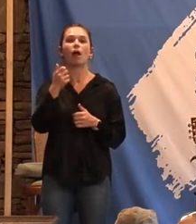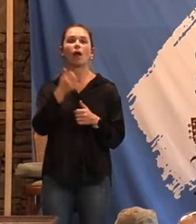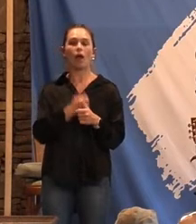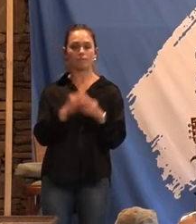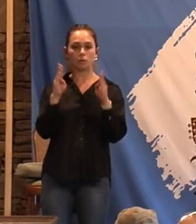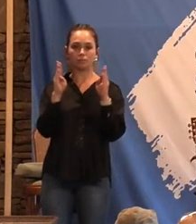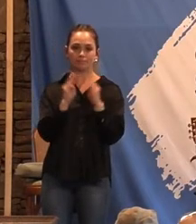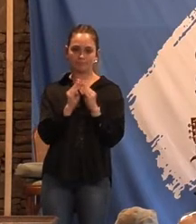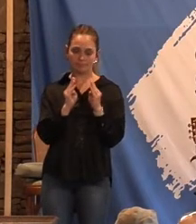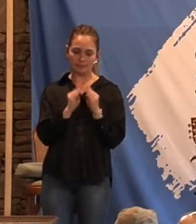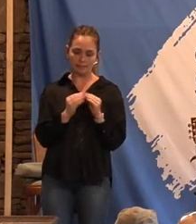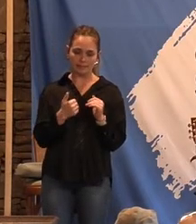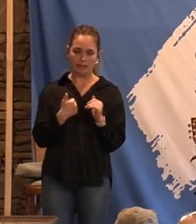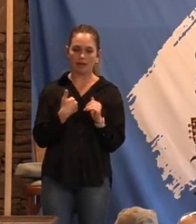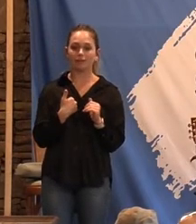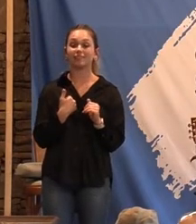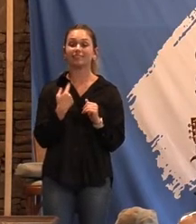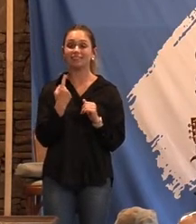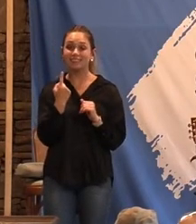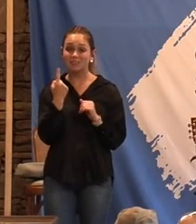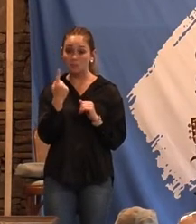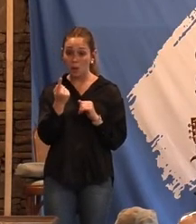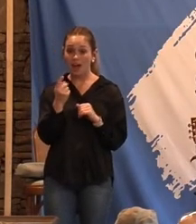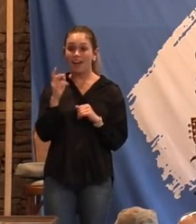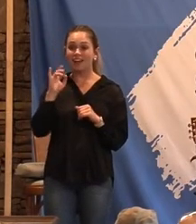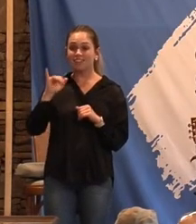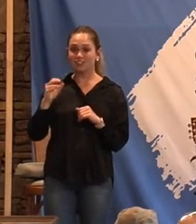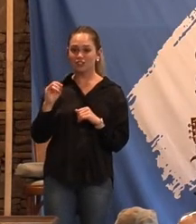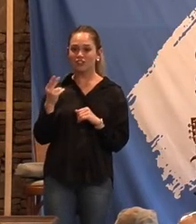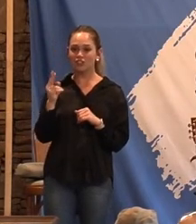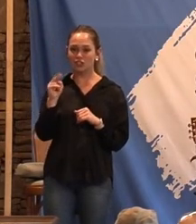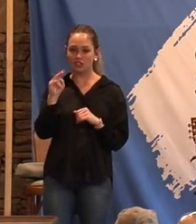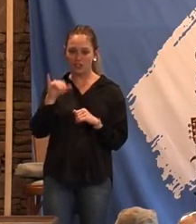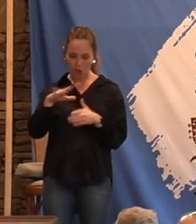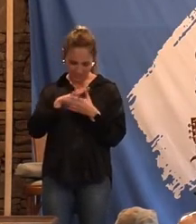meeting had at least one Johnny